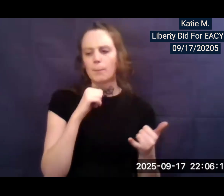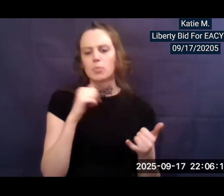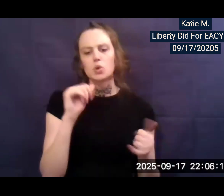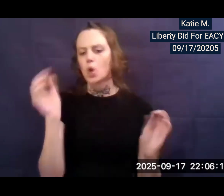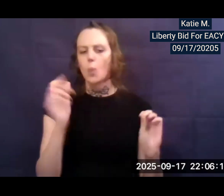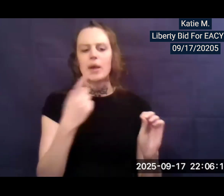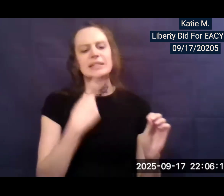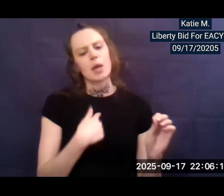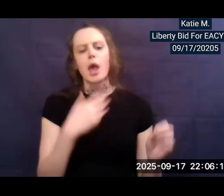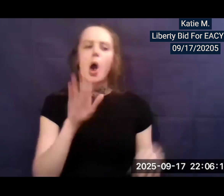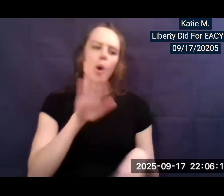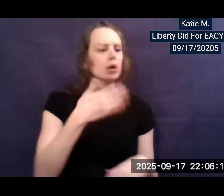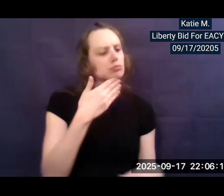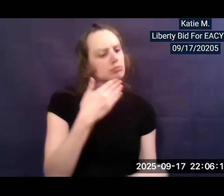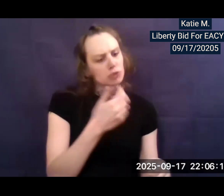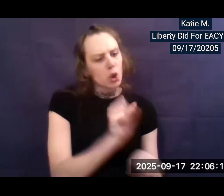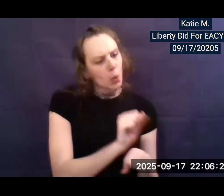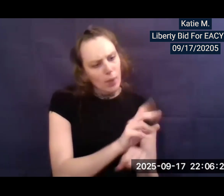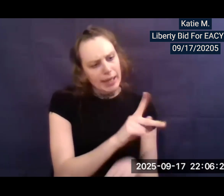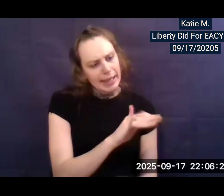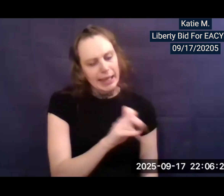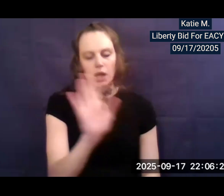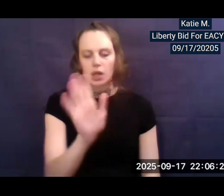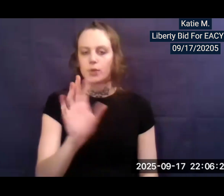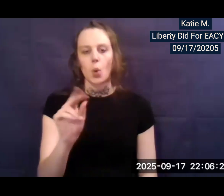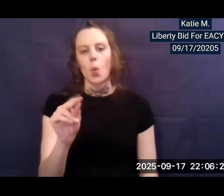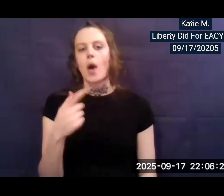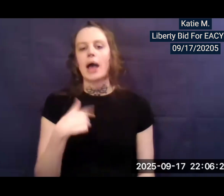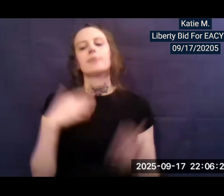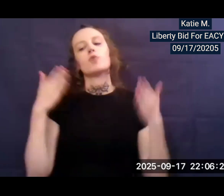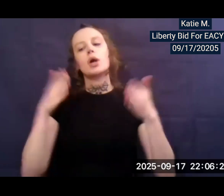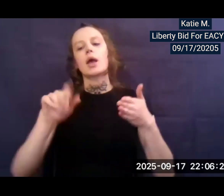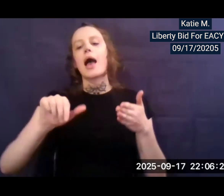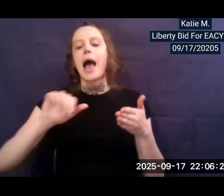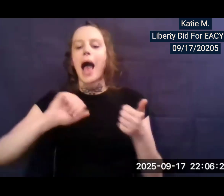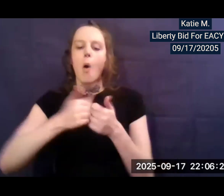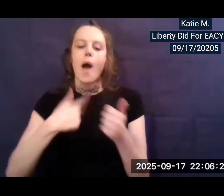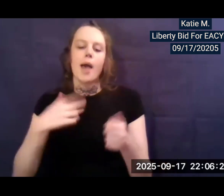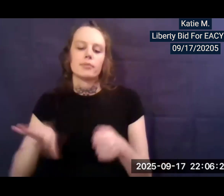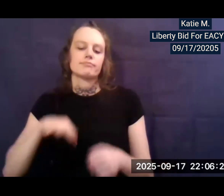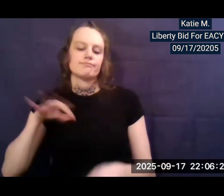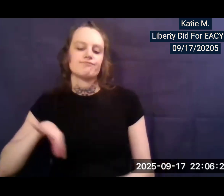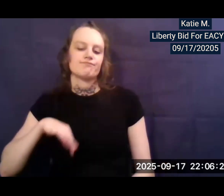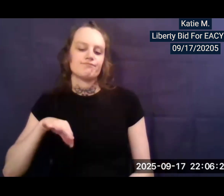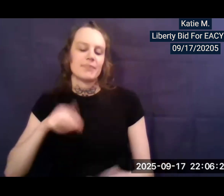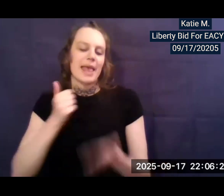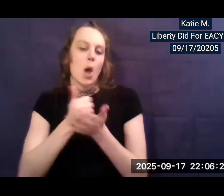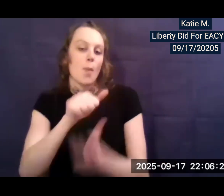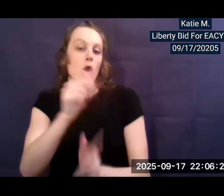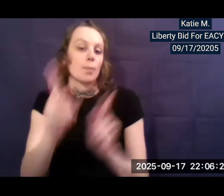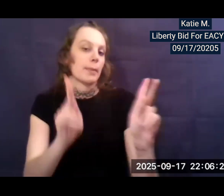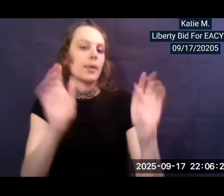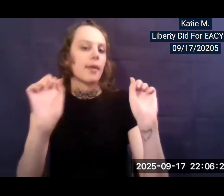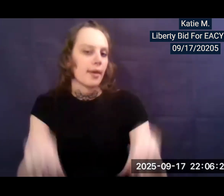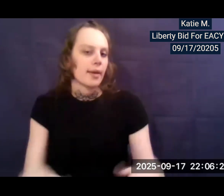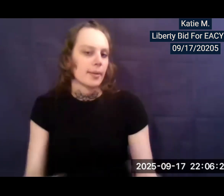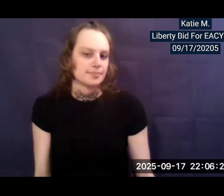day. It's about what I can do for others too. Um, I don't know. I think that's all I